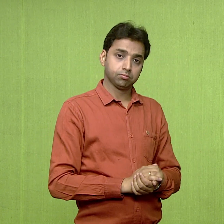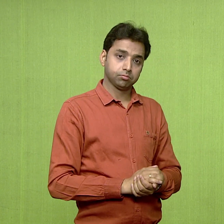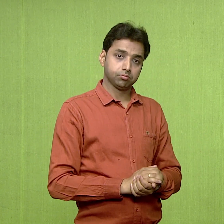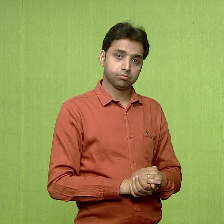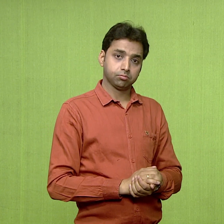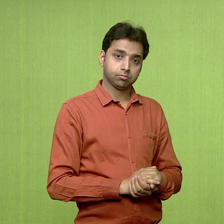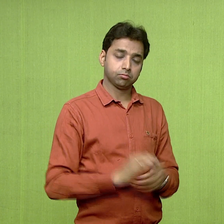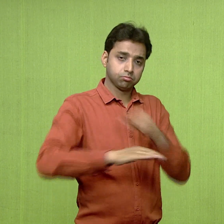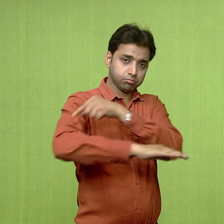measuring areas,